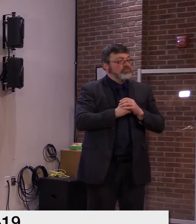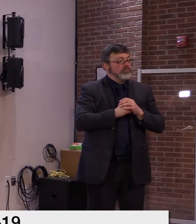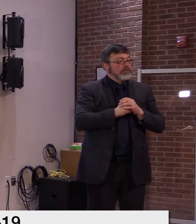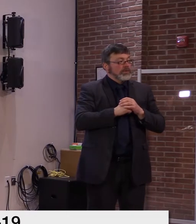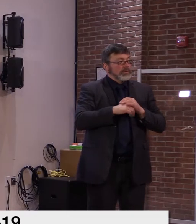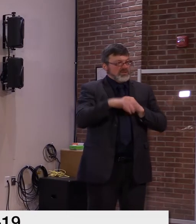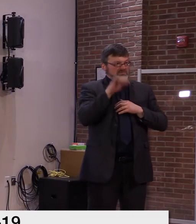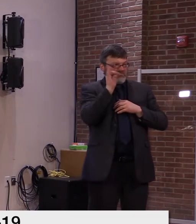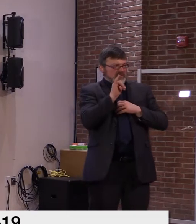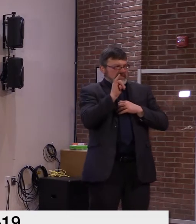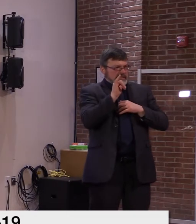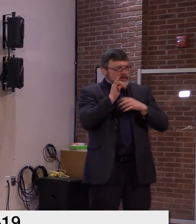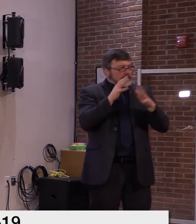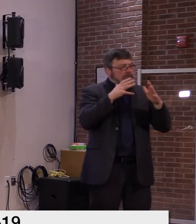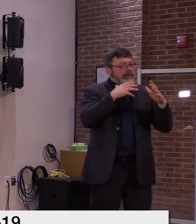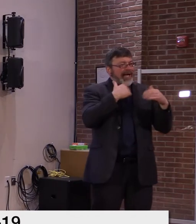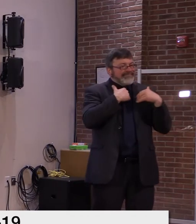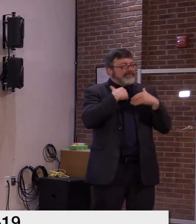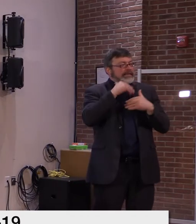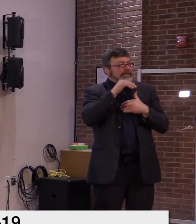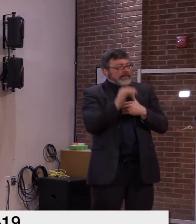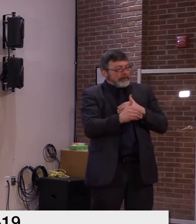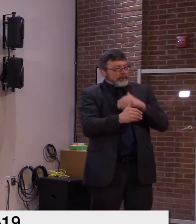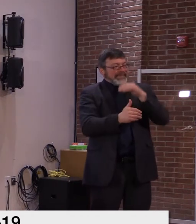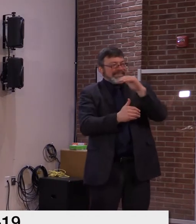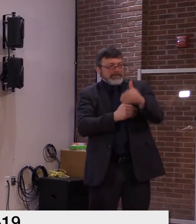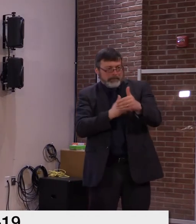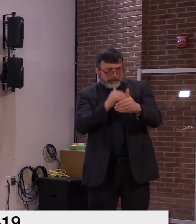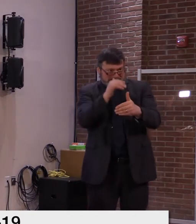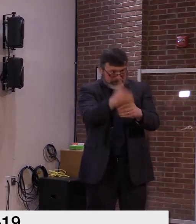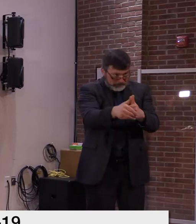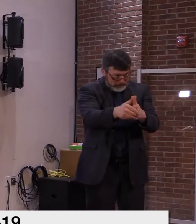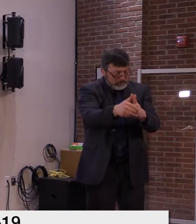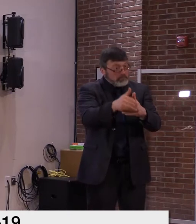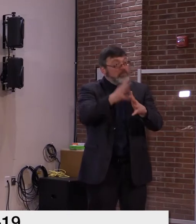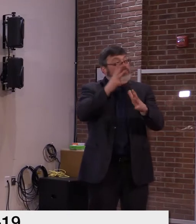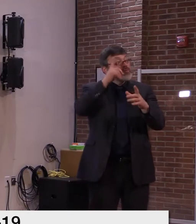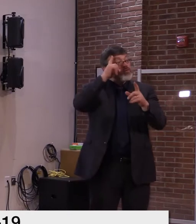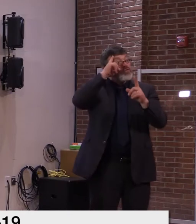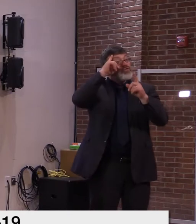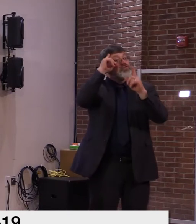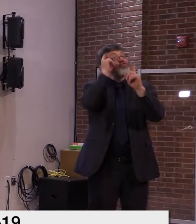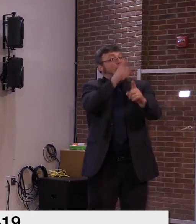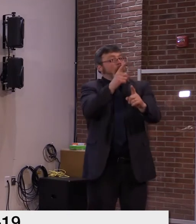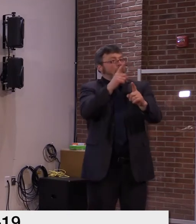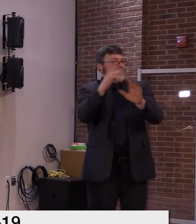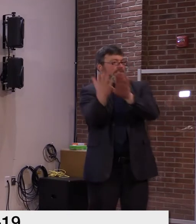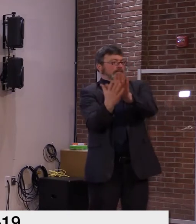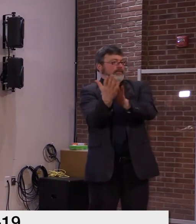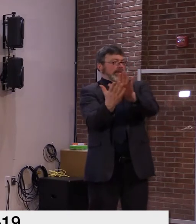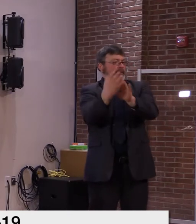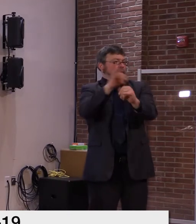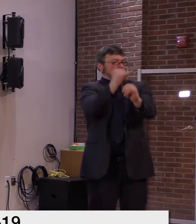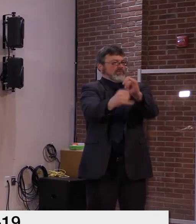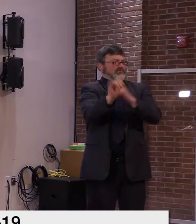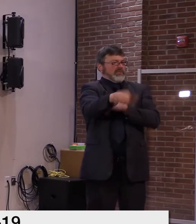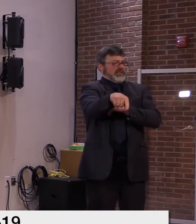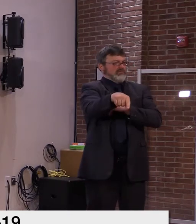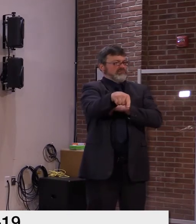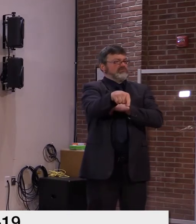in-person contact with students. So while the recovery planning process unfolds, we'll be encouraging districts to implement more in-person